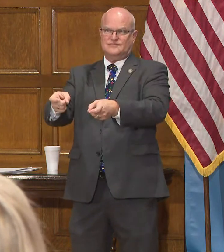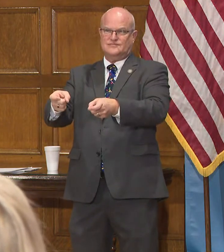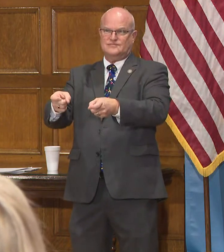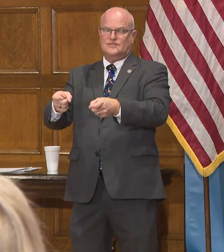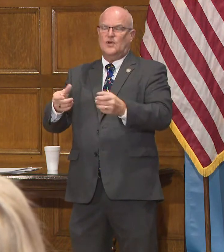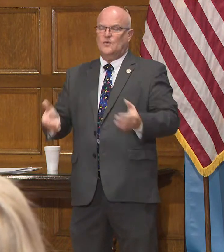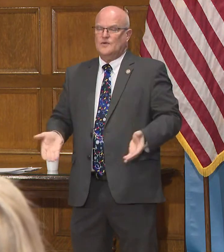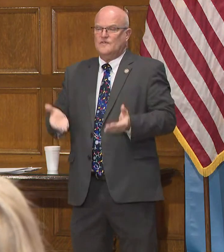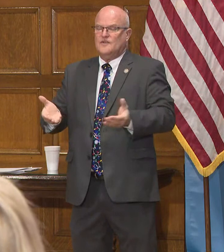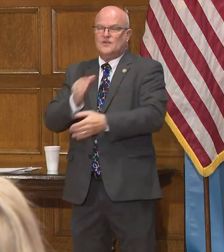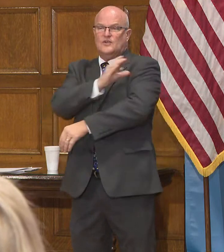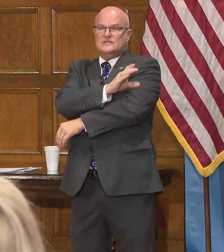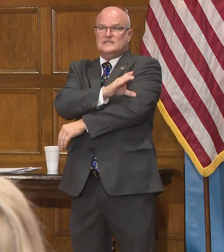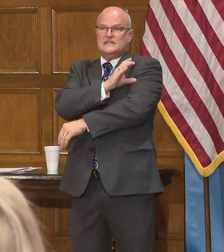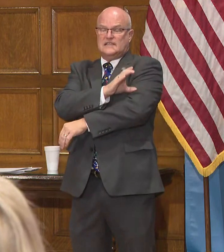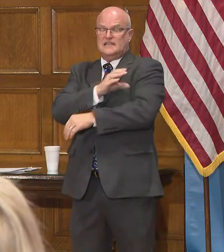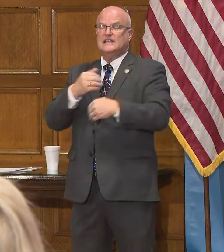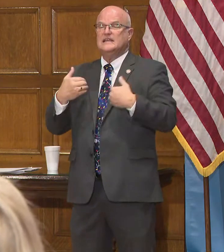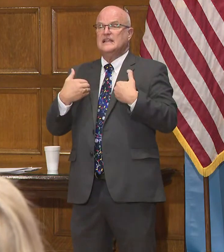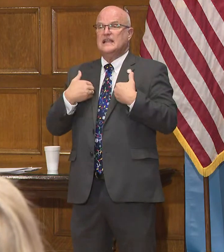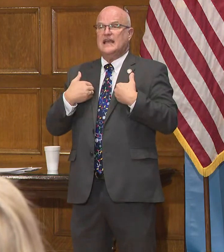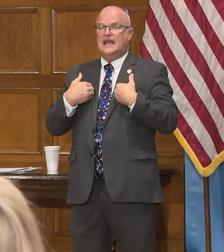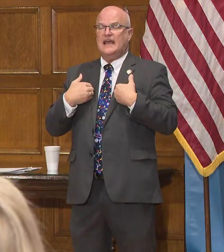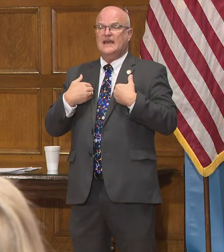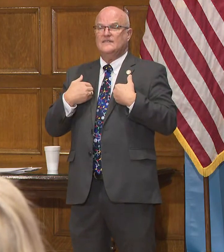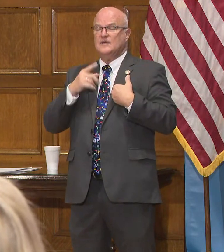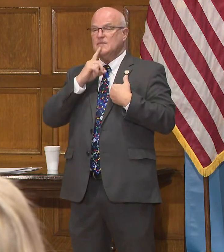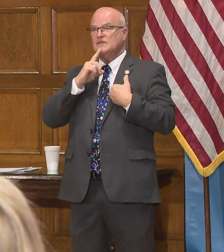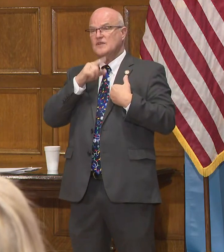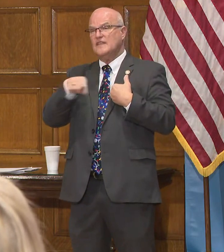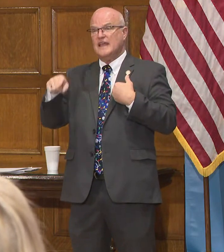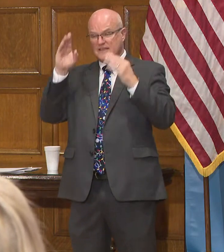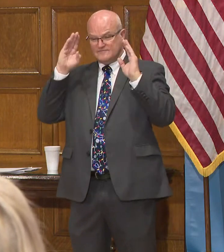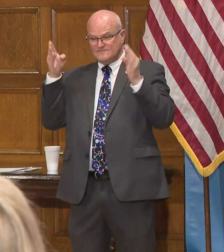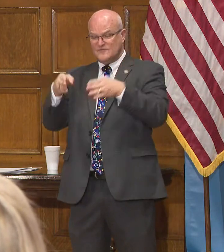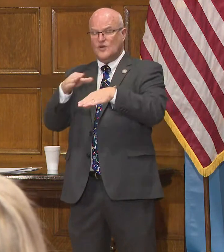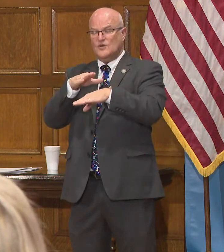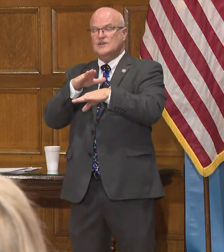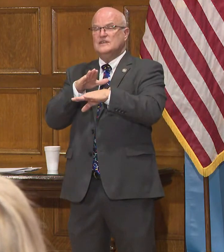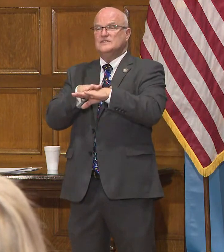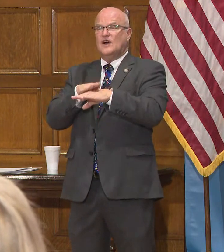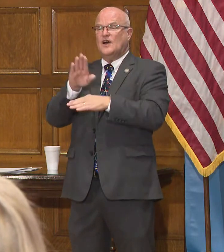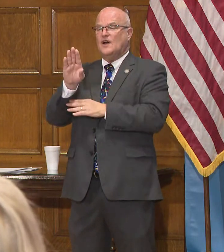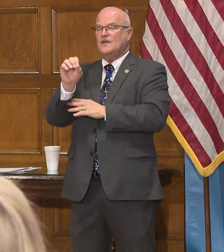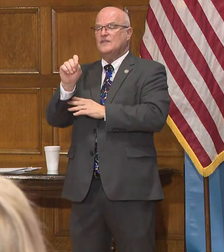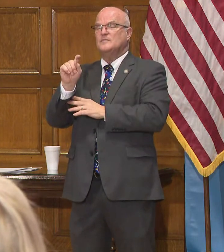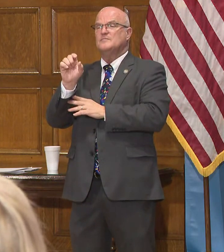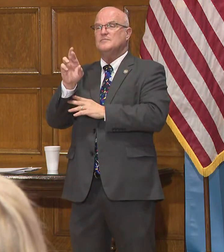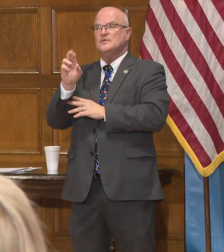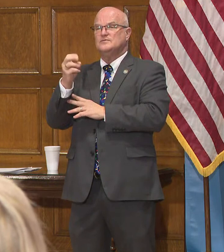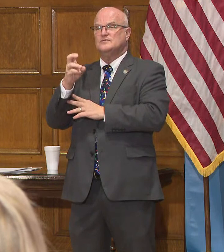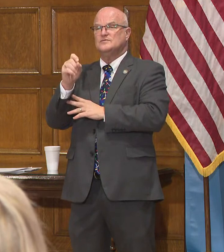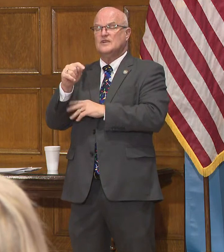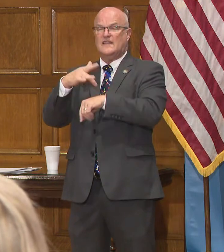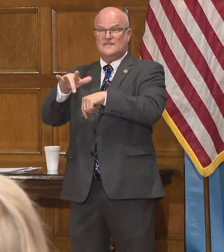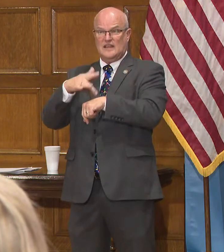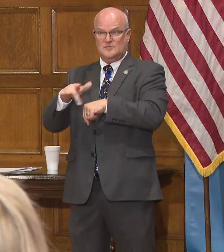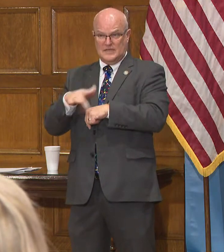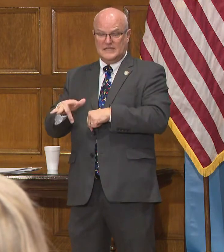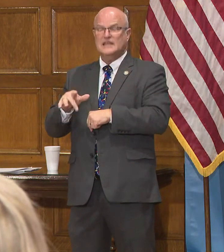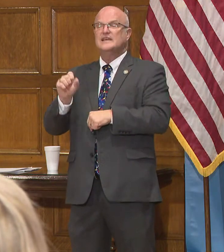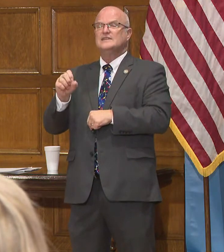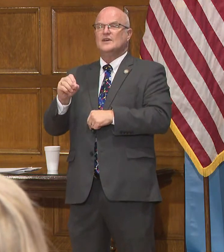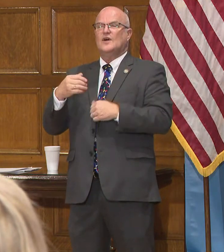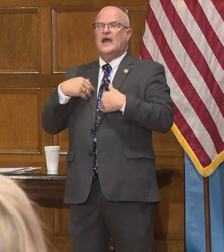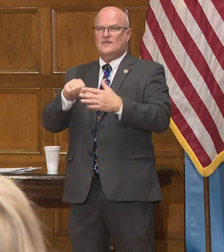We've encouraged the clinics to be held and make sure that they can focus on the booster shots and that availability. So